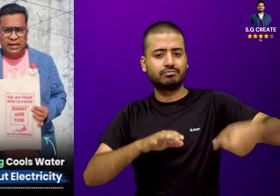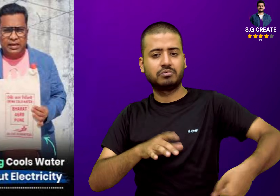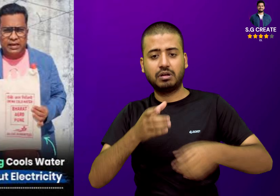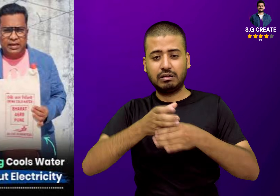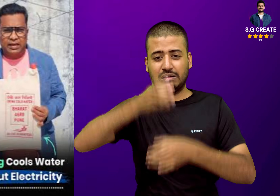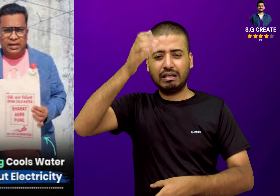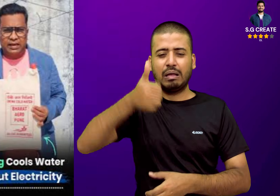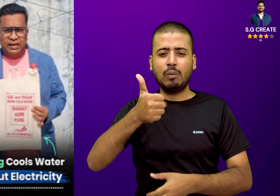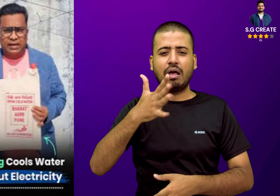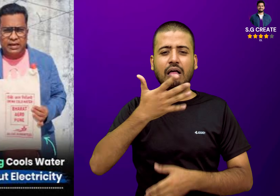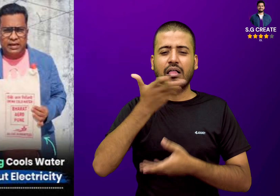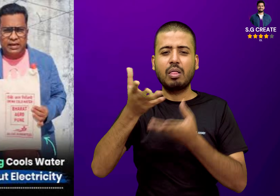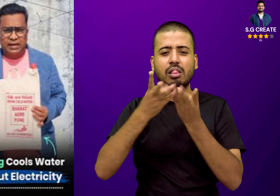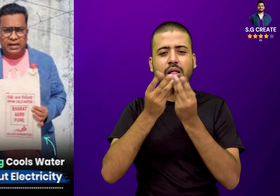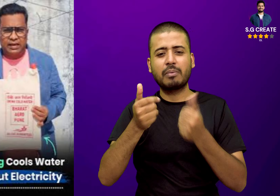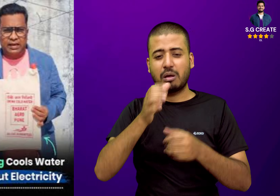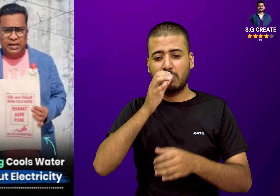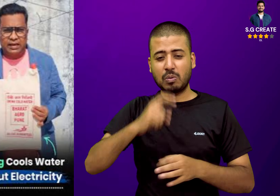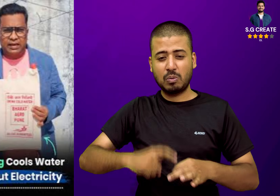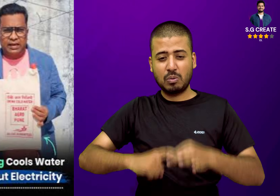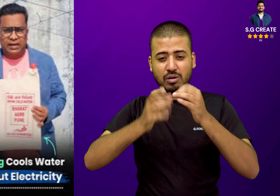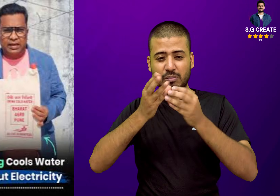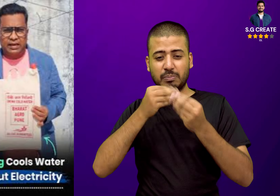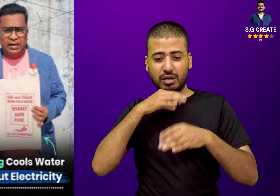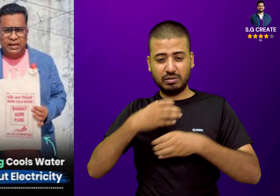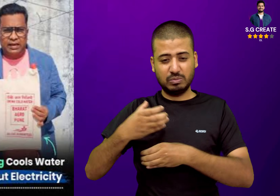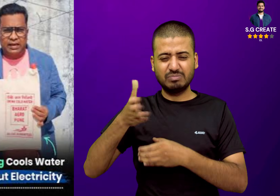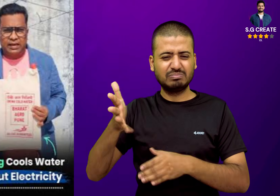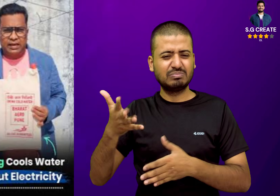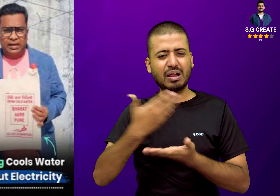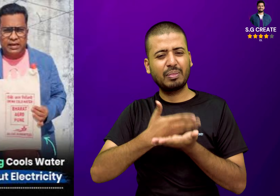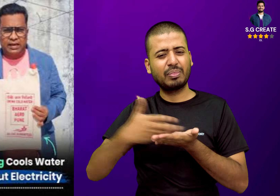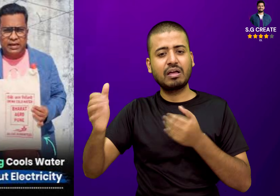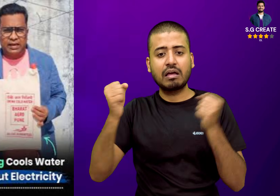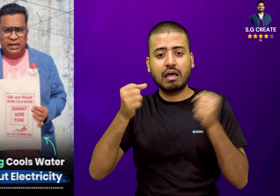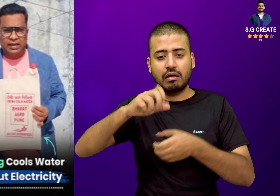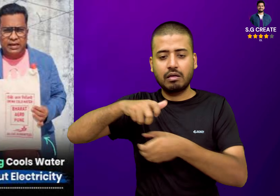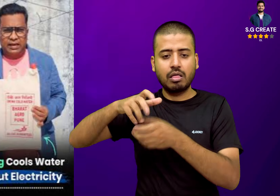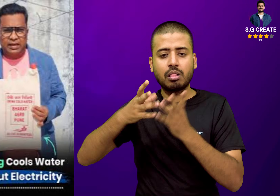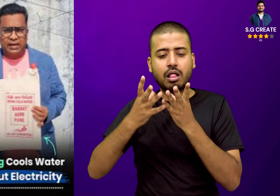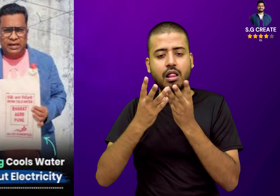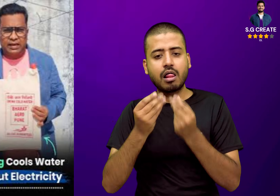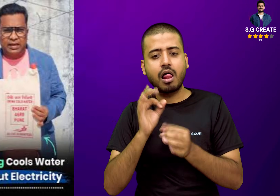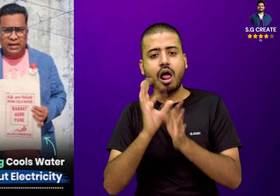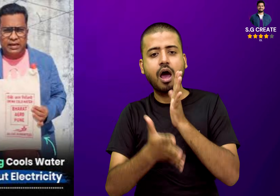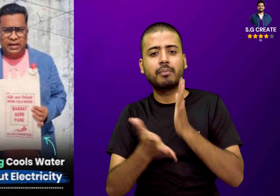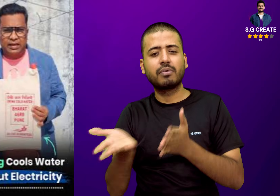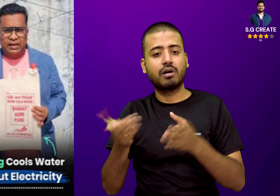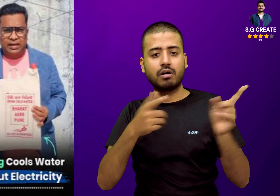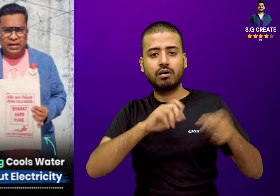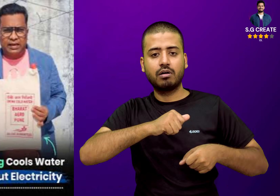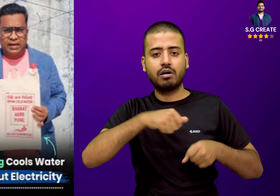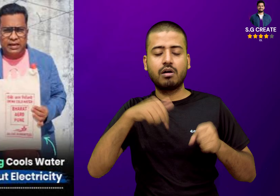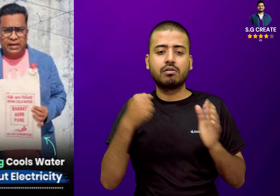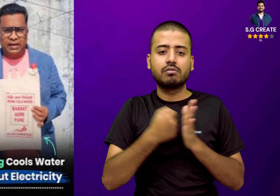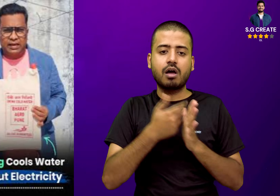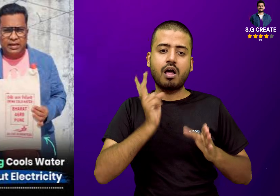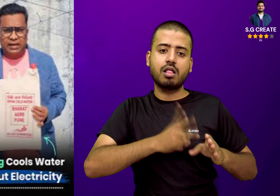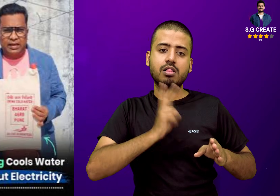remarkably simple. The bag is made using a porous fabric that retains moisture. When water is poured over it, the outer surface